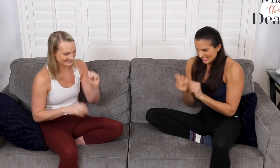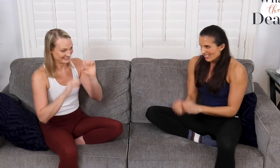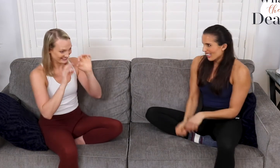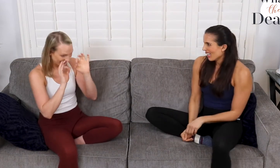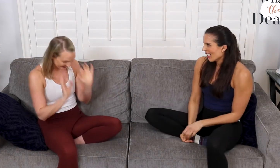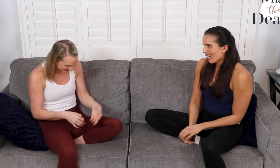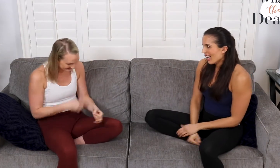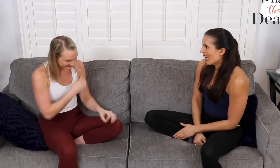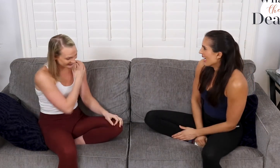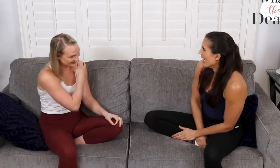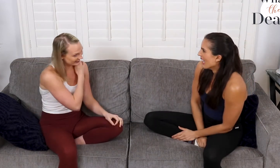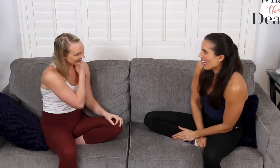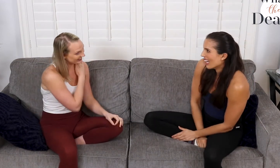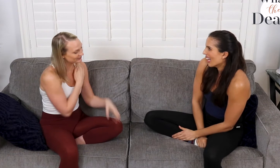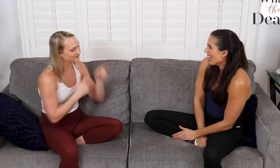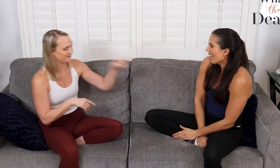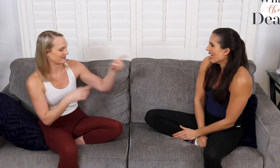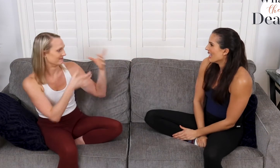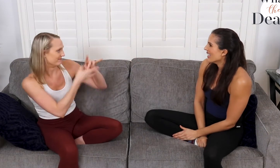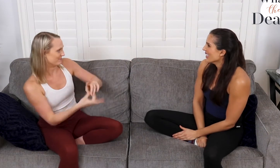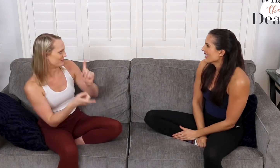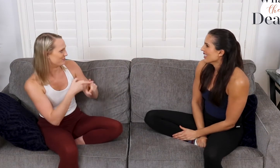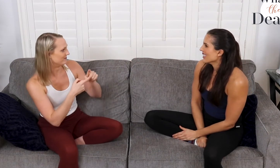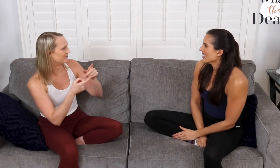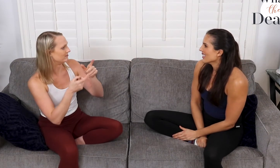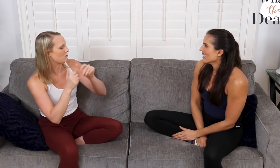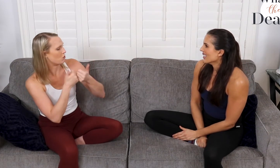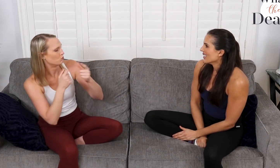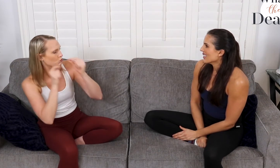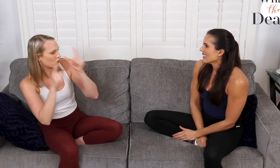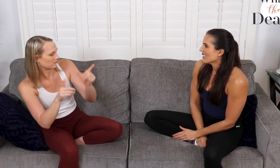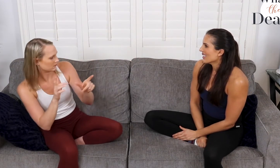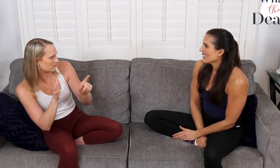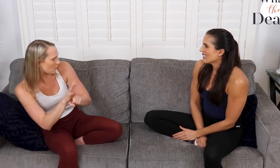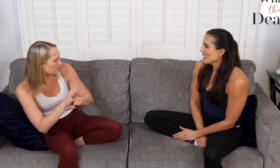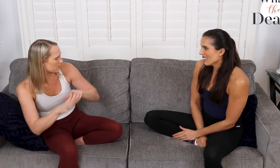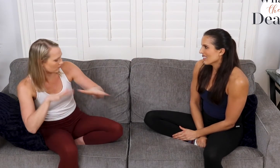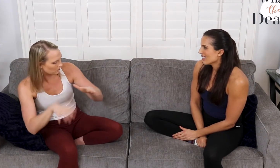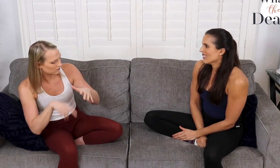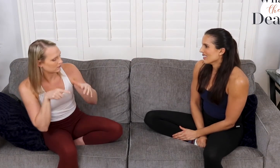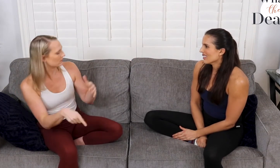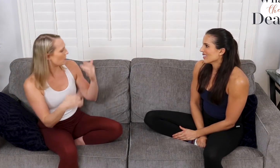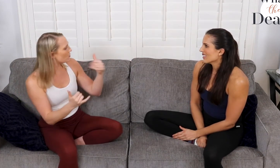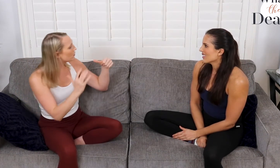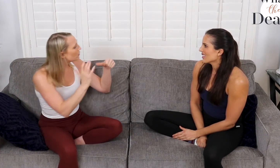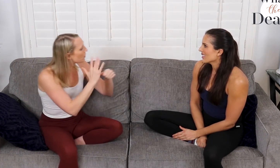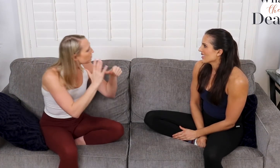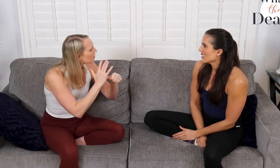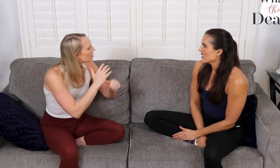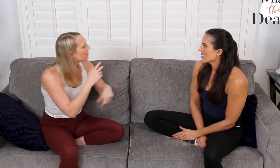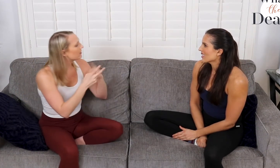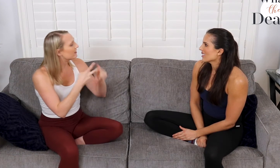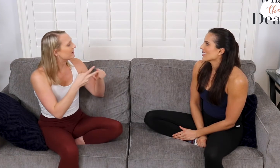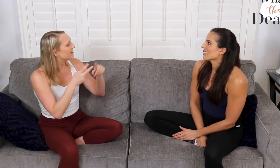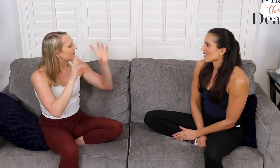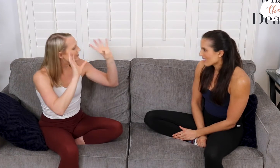tell me three things about yourself. And I always say, I can sleep through a thunderstorm. Because again, I